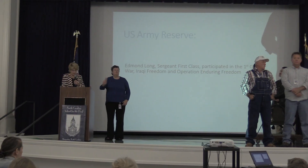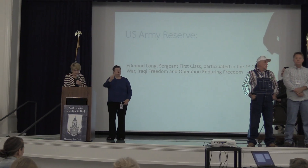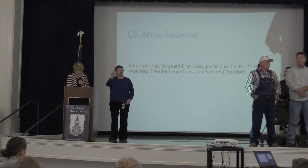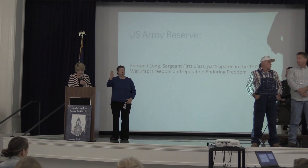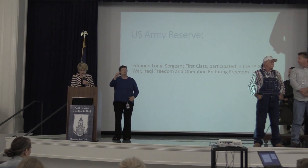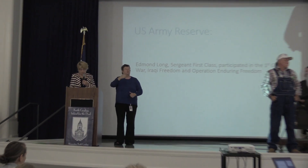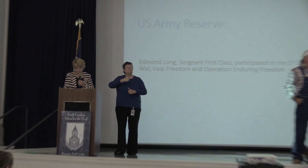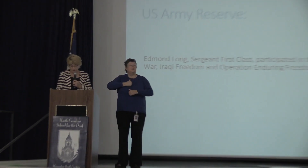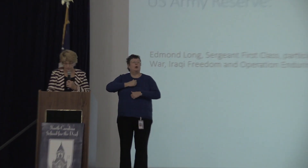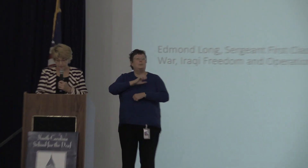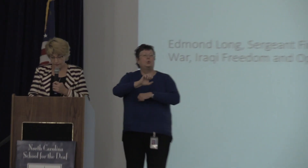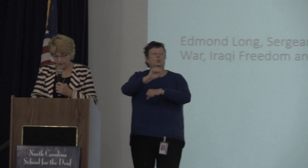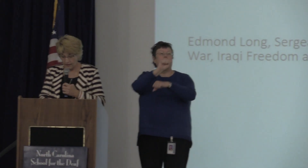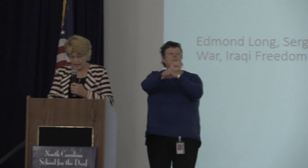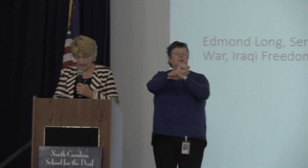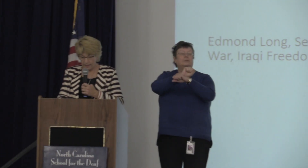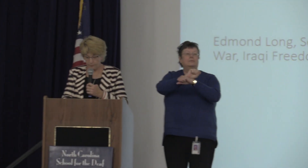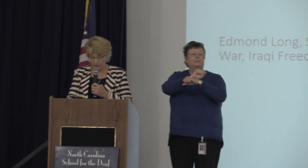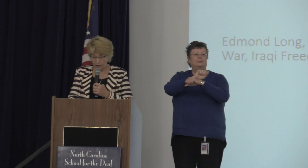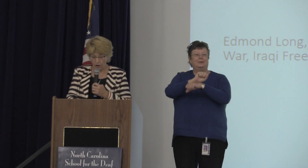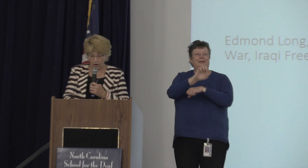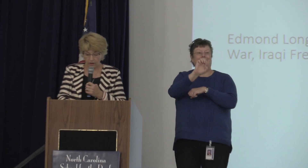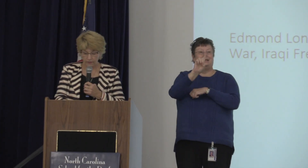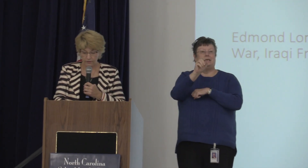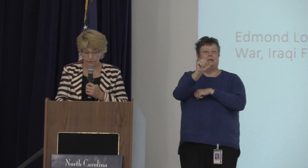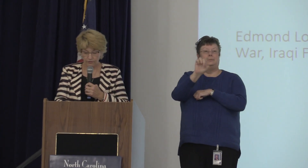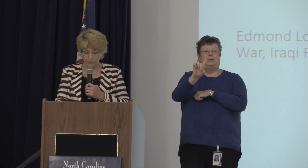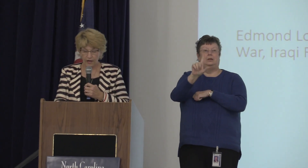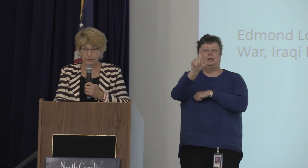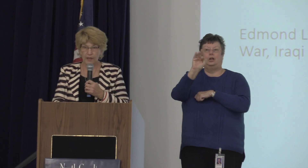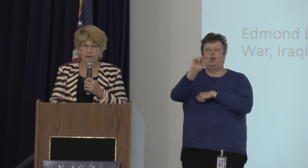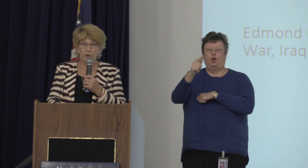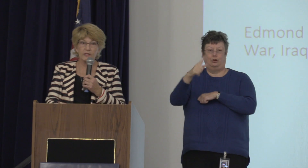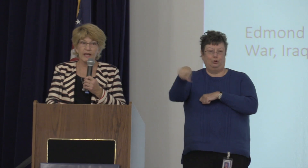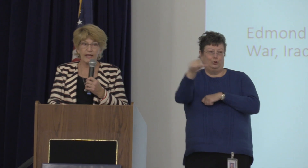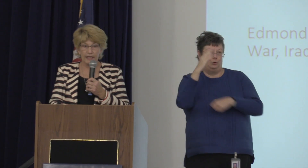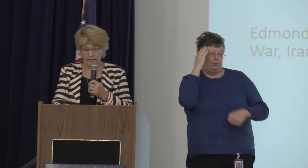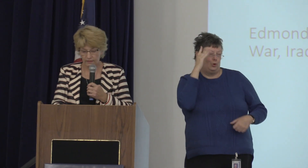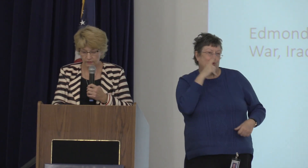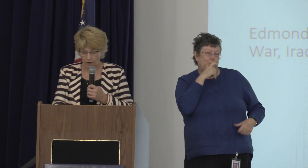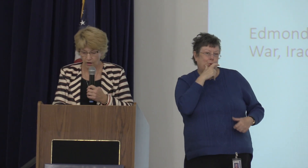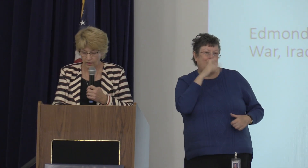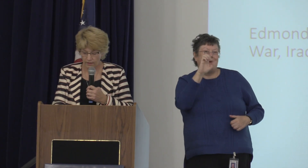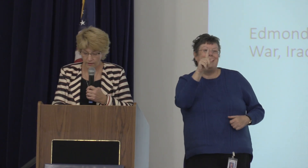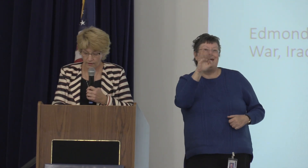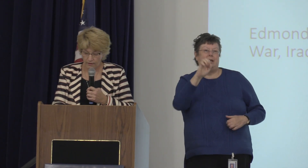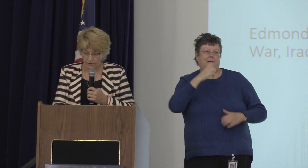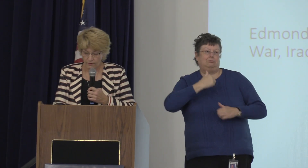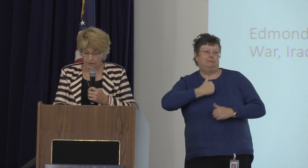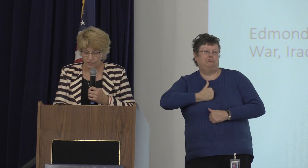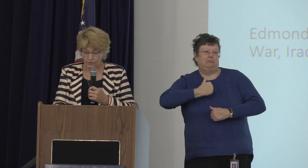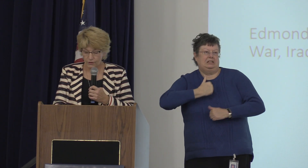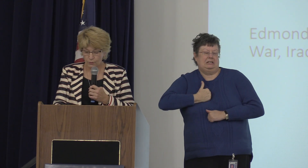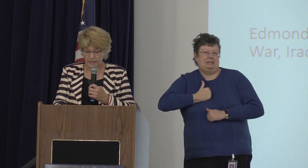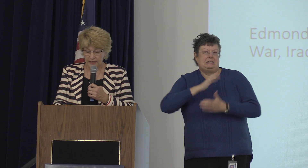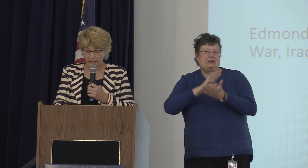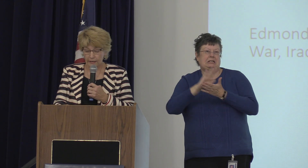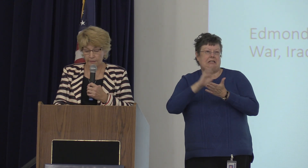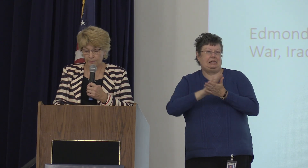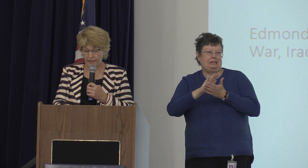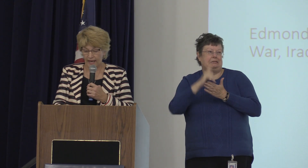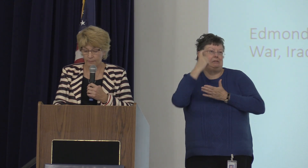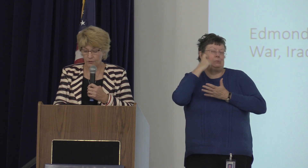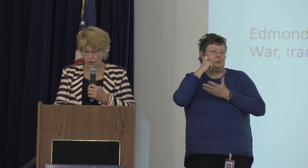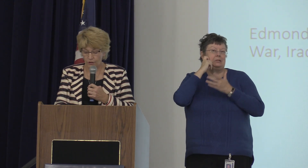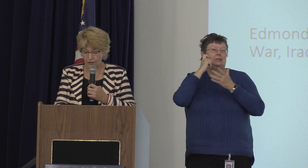U.S. Army Reserve, Edmund Long. You guys might know him as Eddie Long. Just